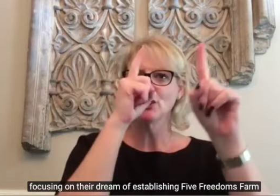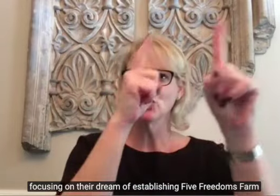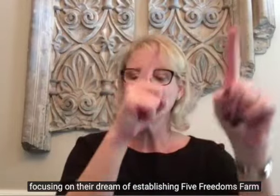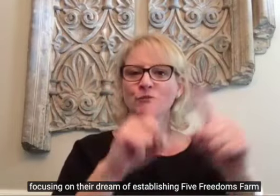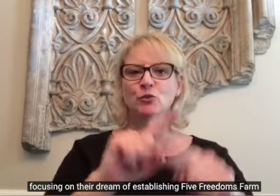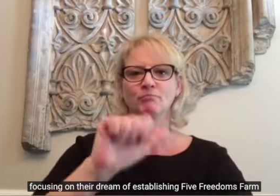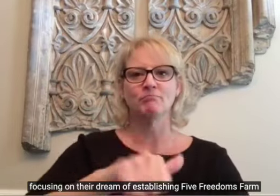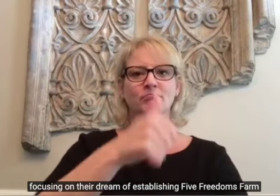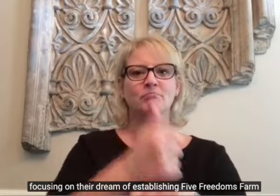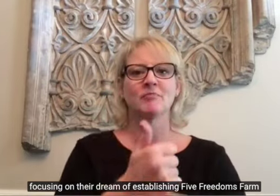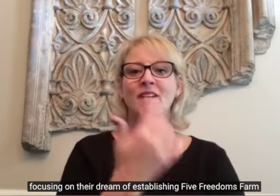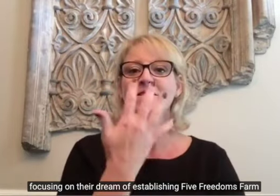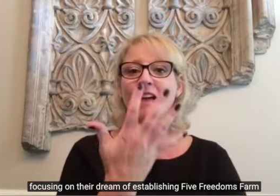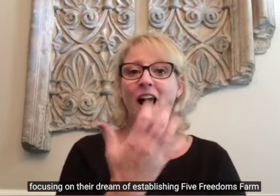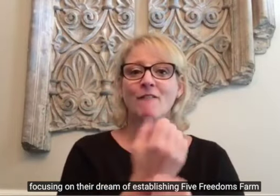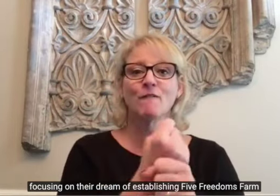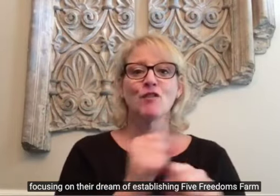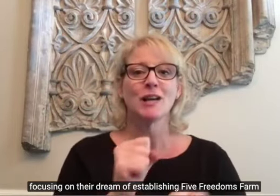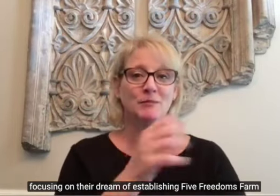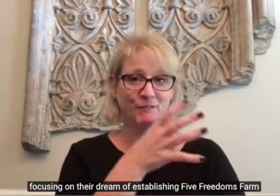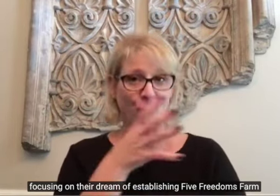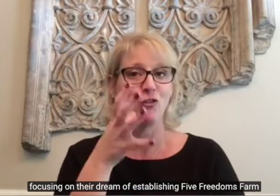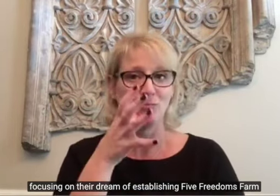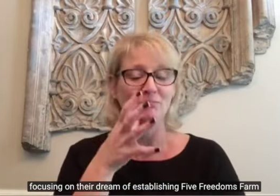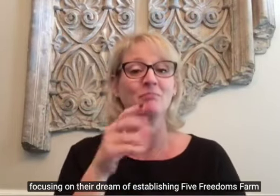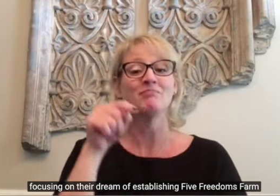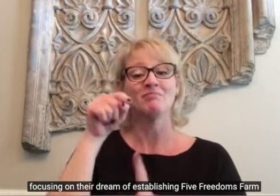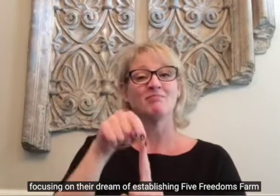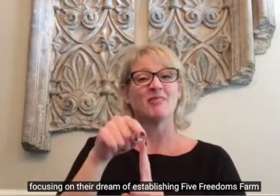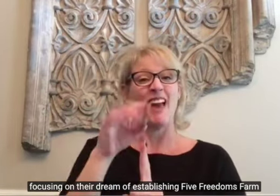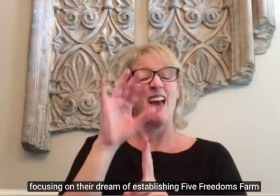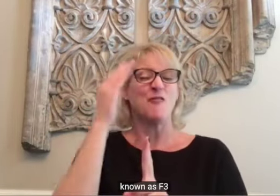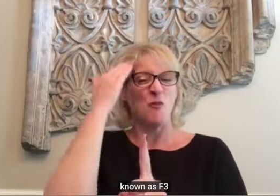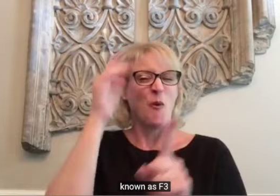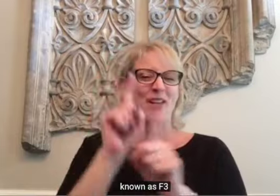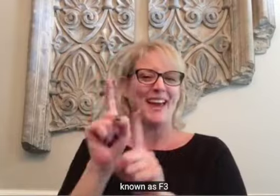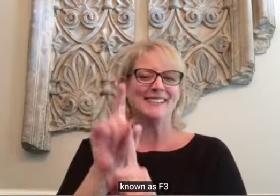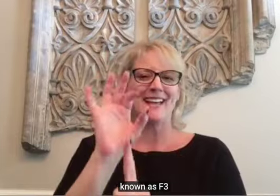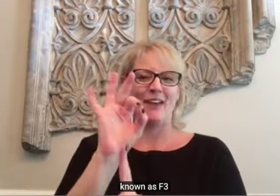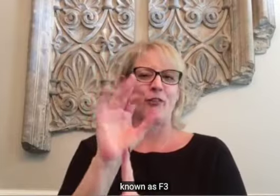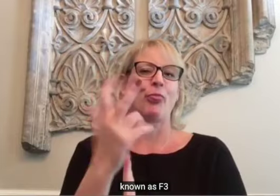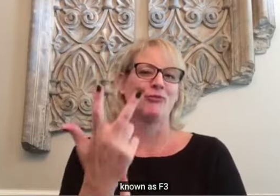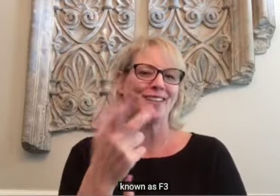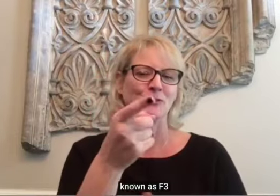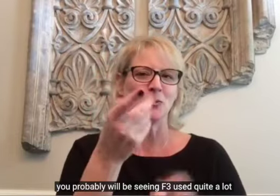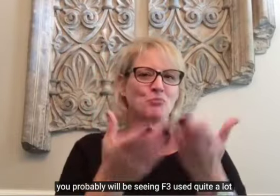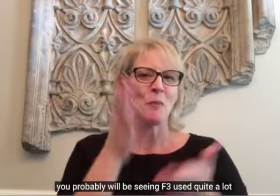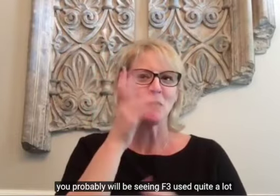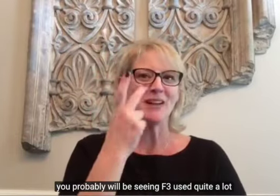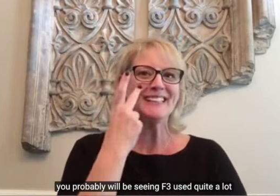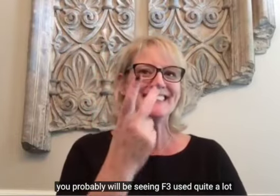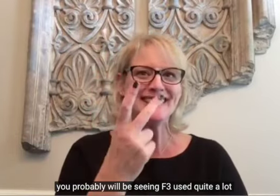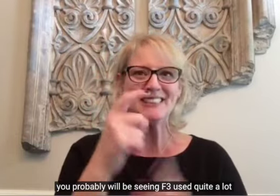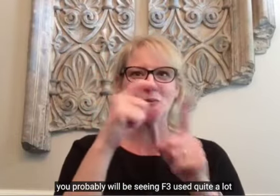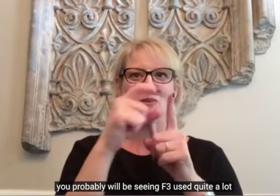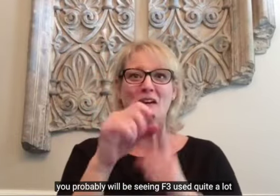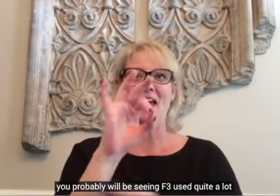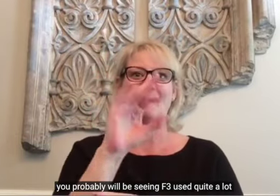focusing on their dream of establishing Five Freedoms Farm, known as F3. You probably will be